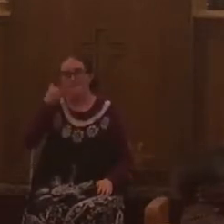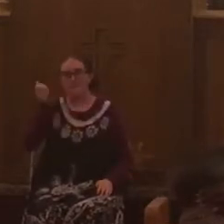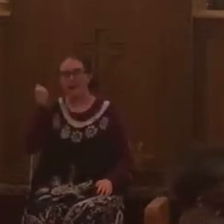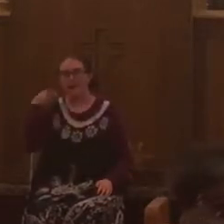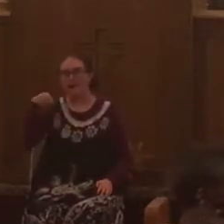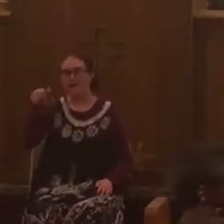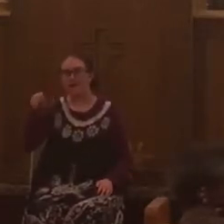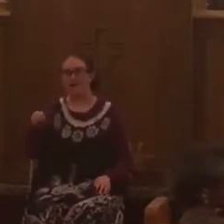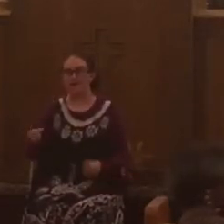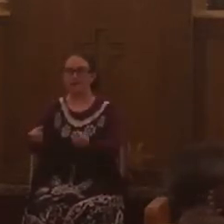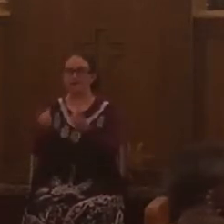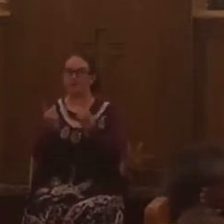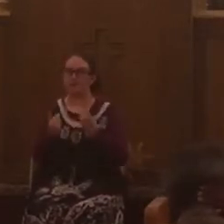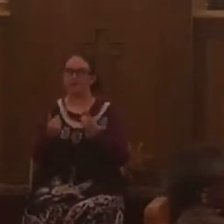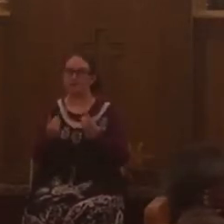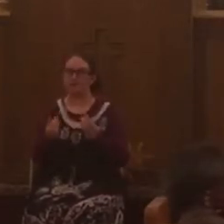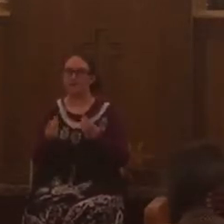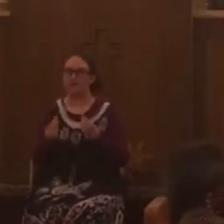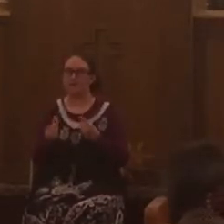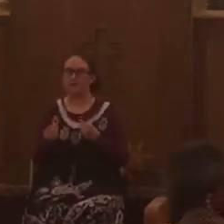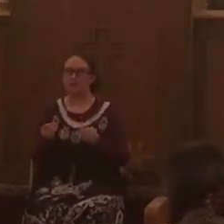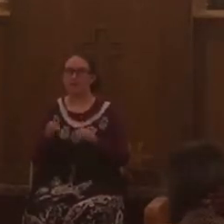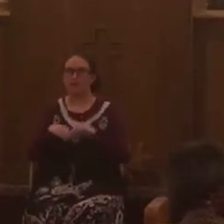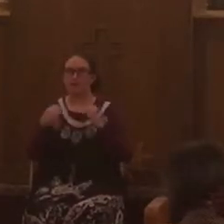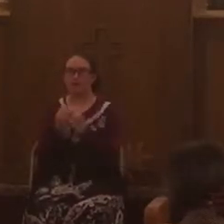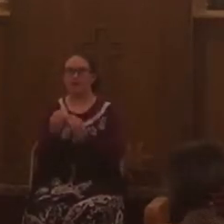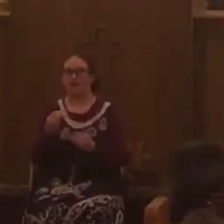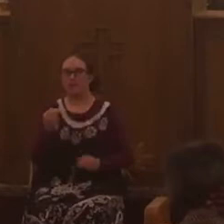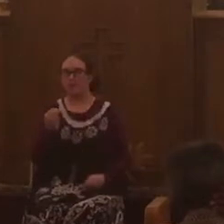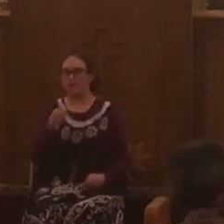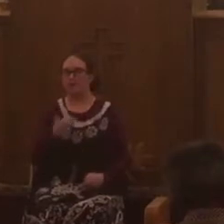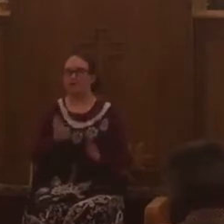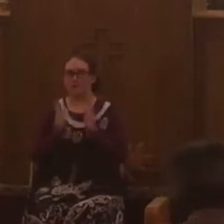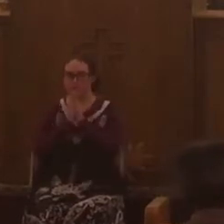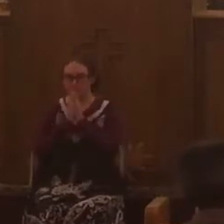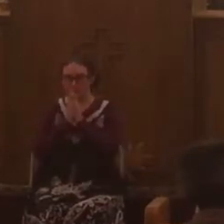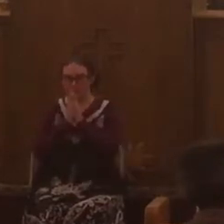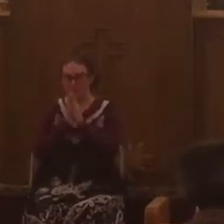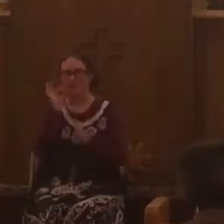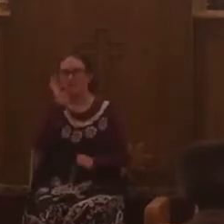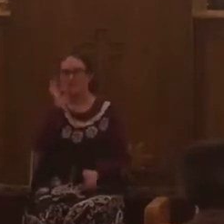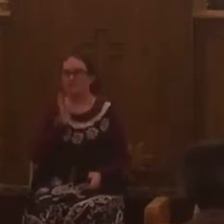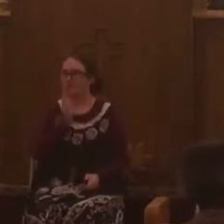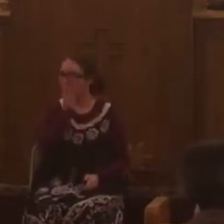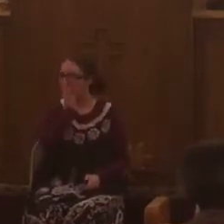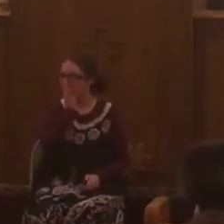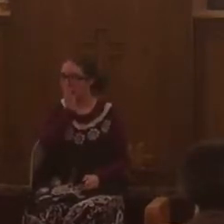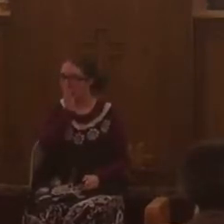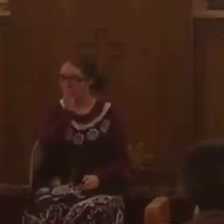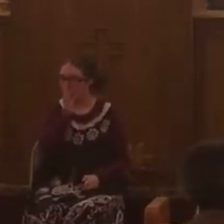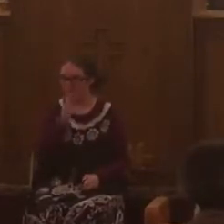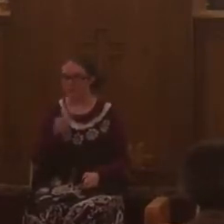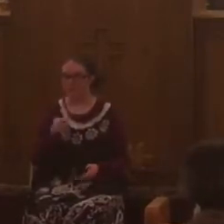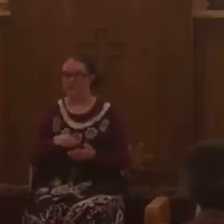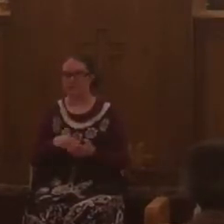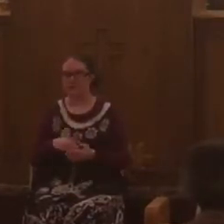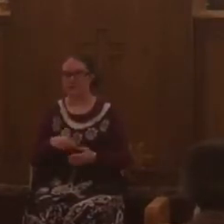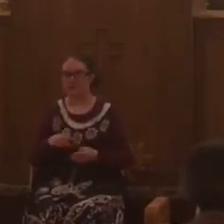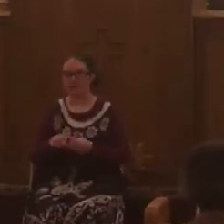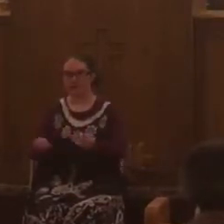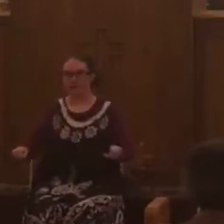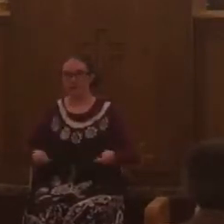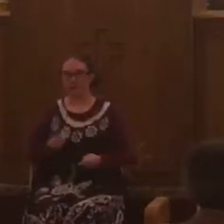them iPod things. It may not be brand name, but kids don't care. But it attracts the crowd. Can I